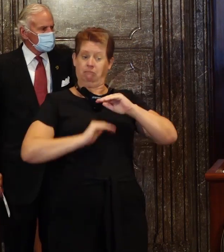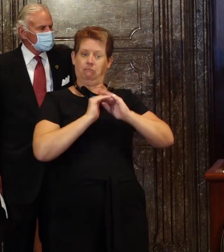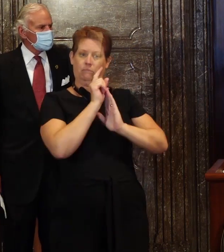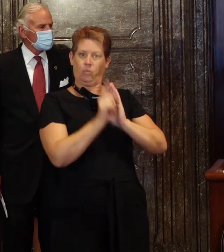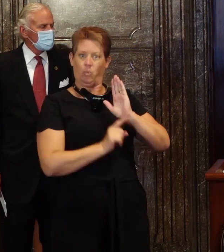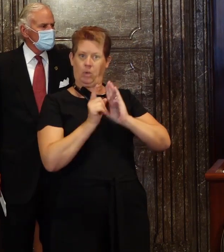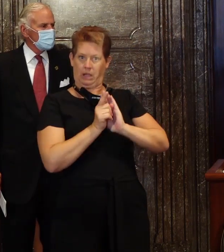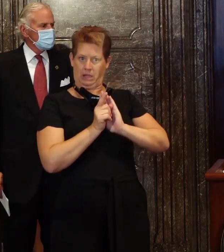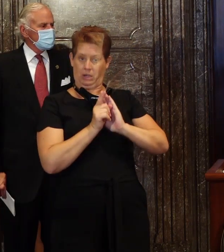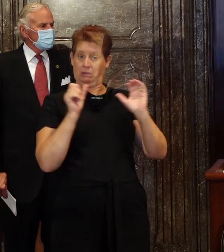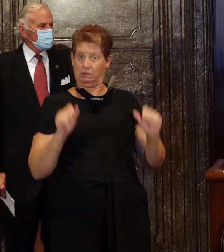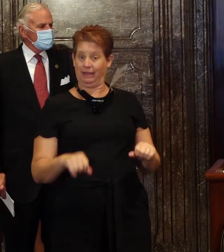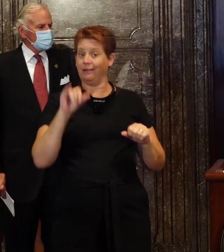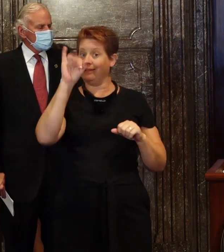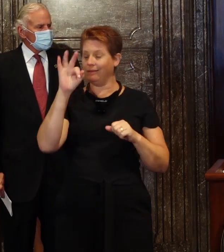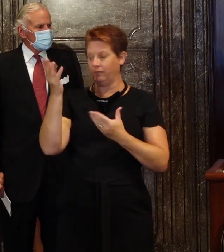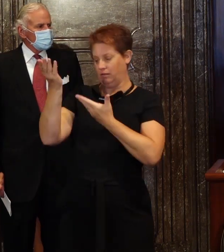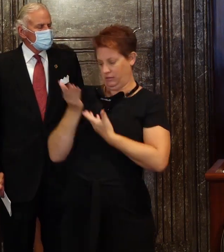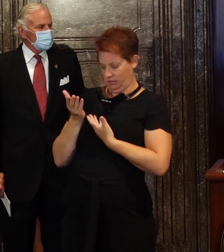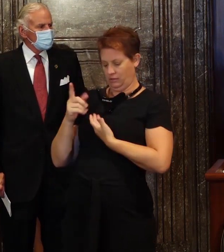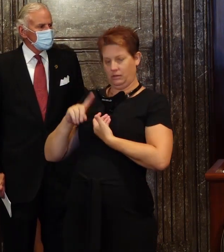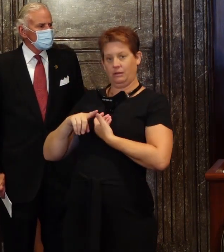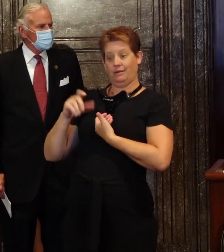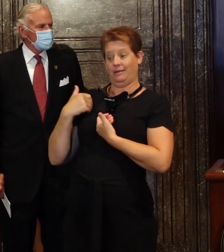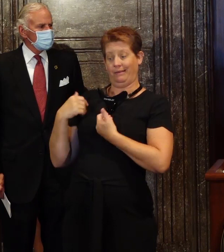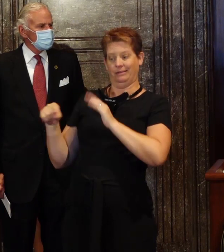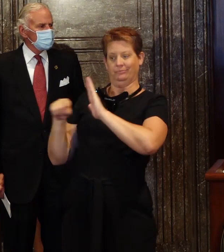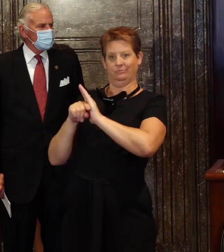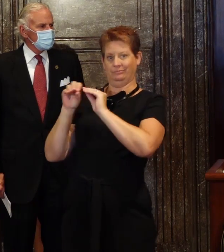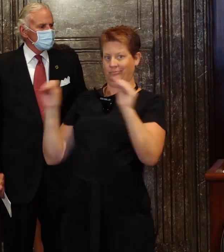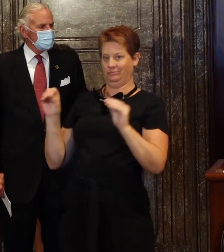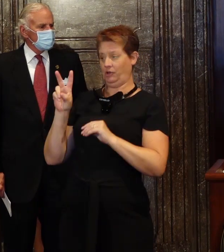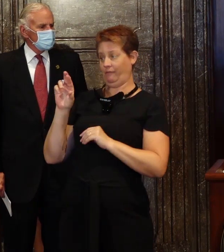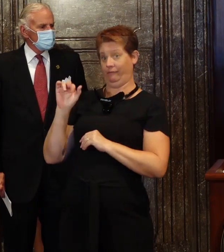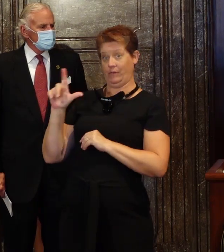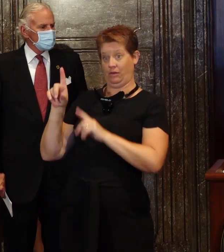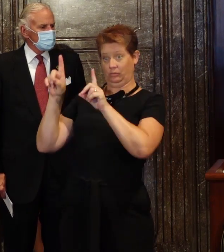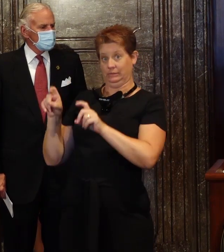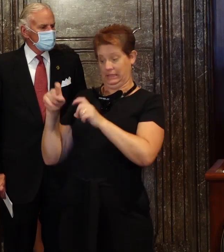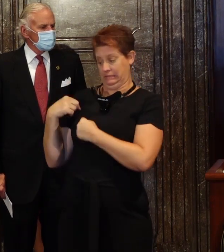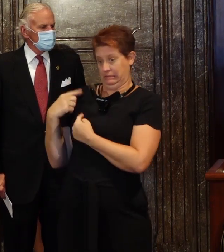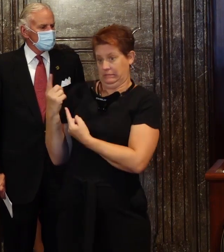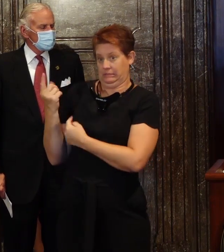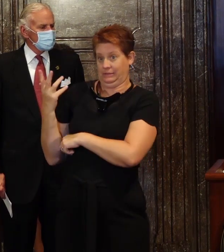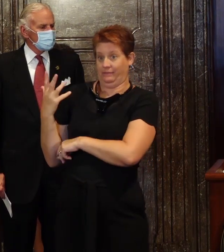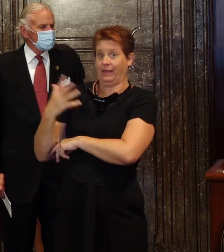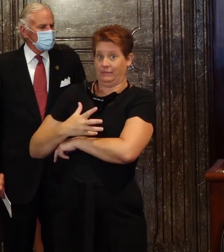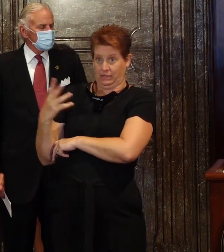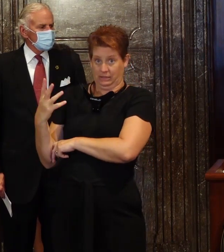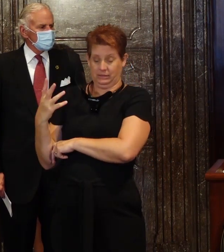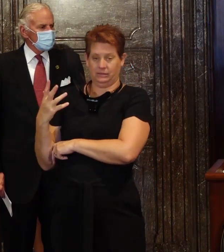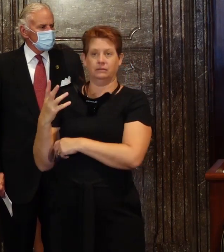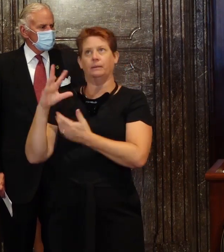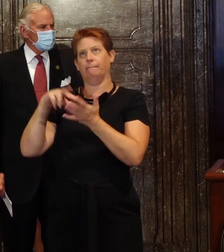record documenting either a negative result from a viral test performed within the previous 5 days, and